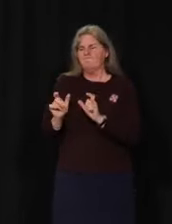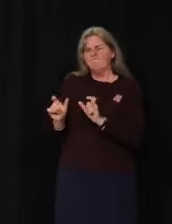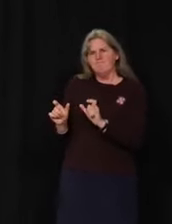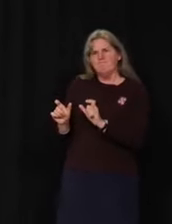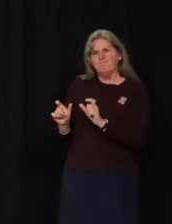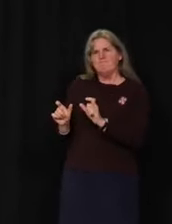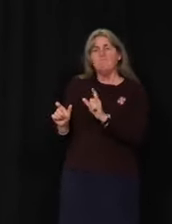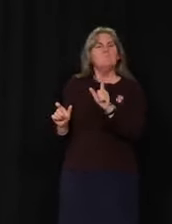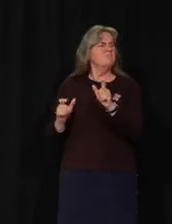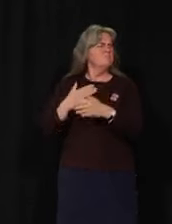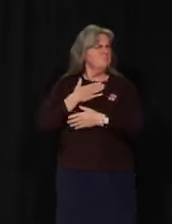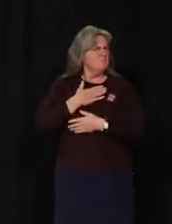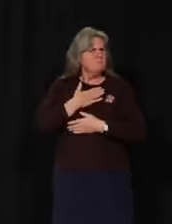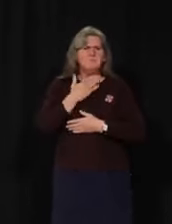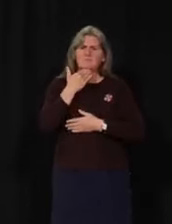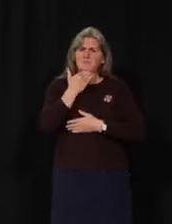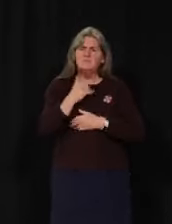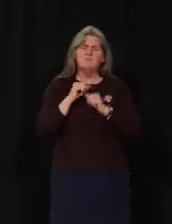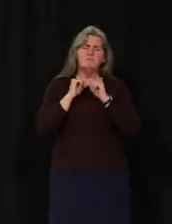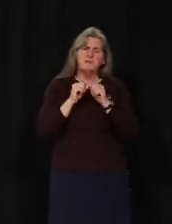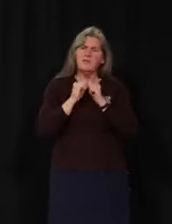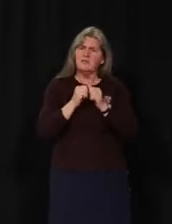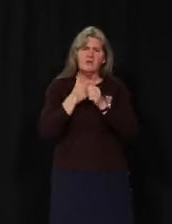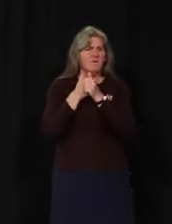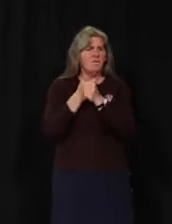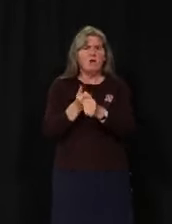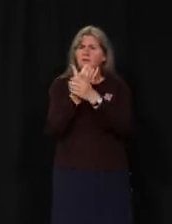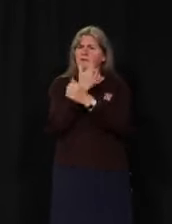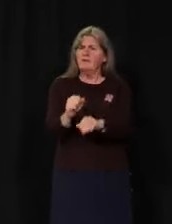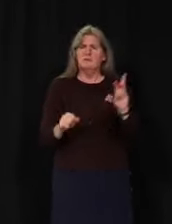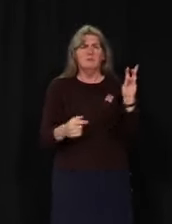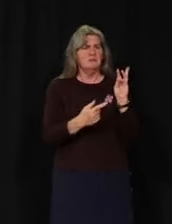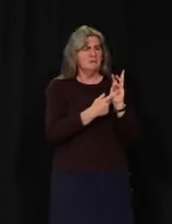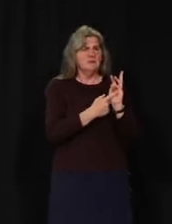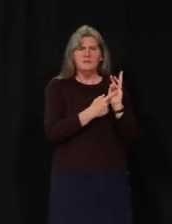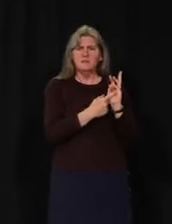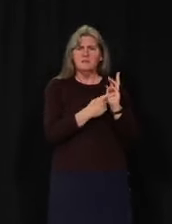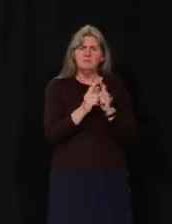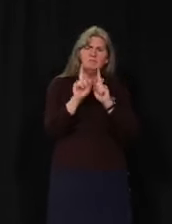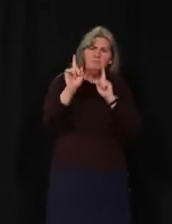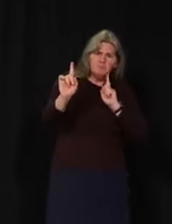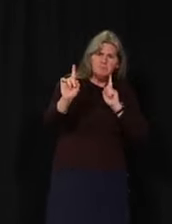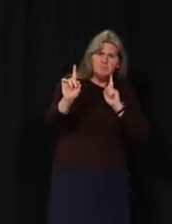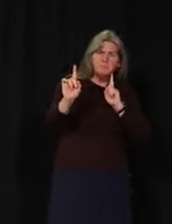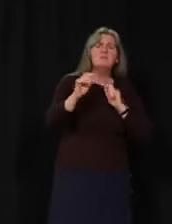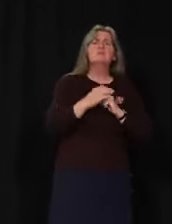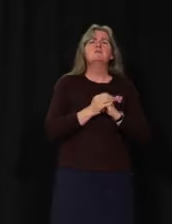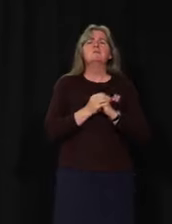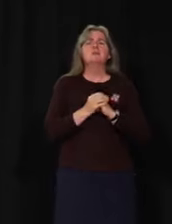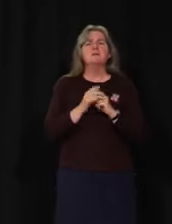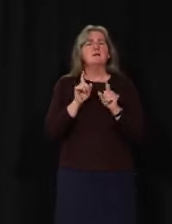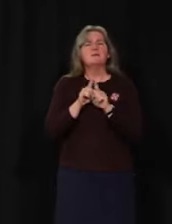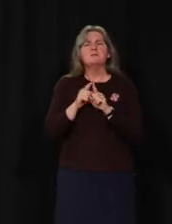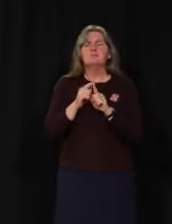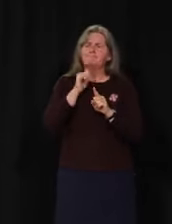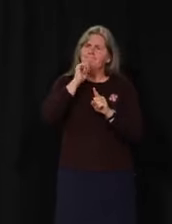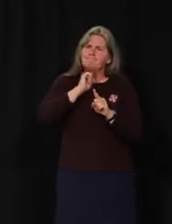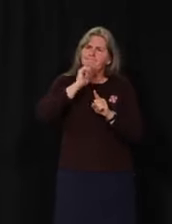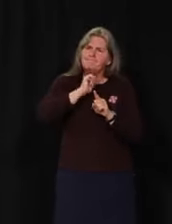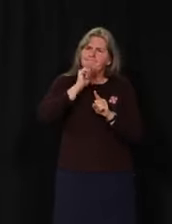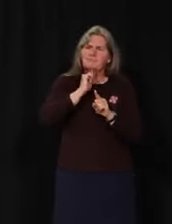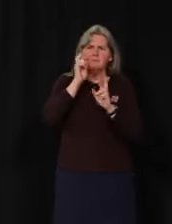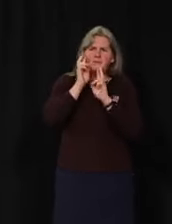Please continue to practice the 6 steps for staying safe, staying 2 meters apart, and please be patient